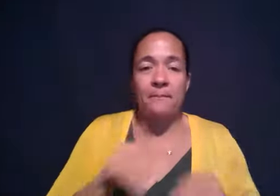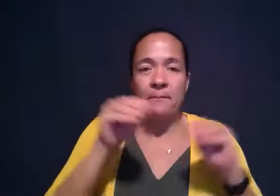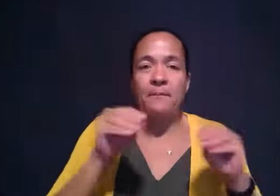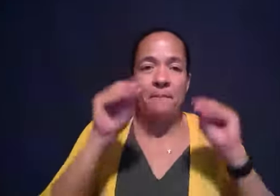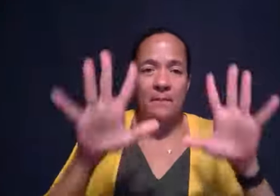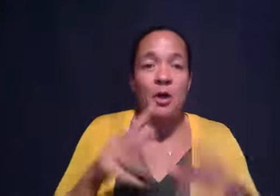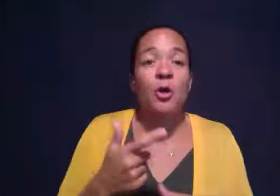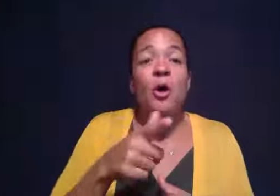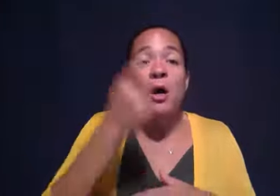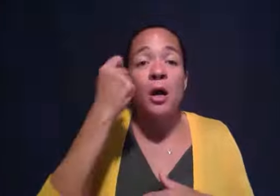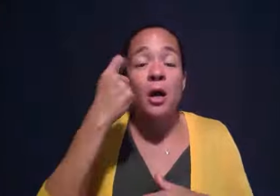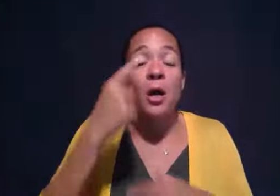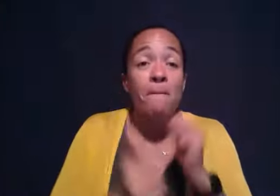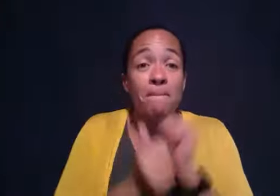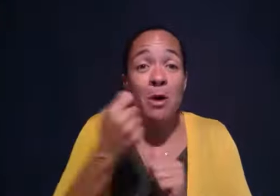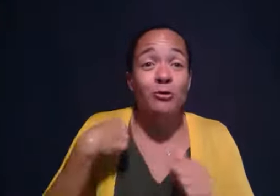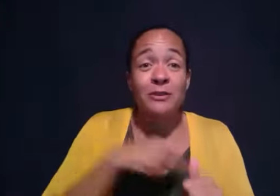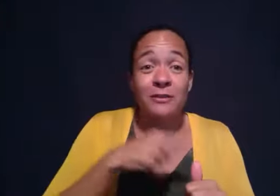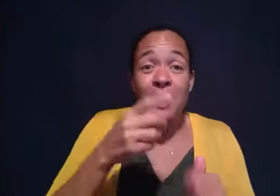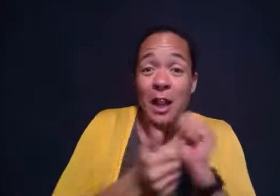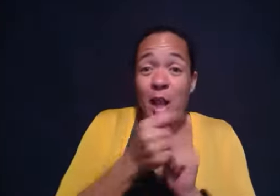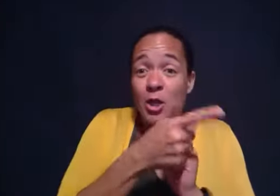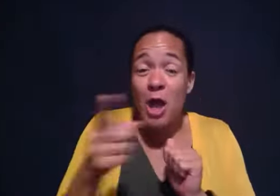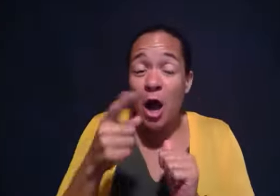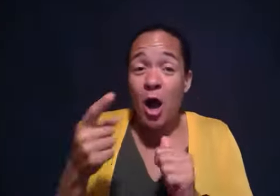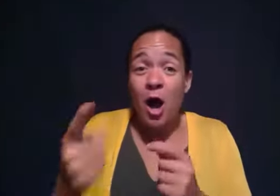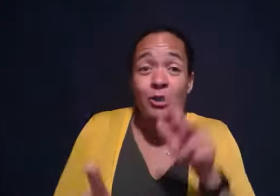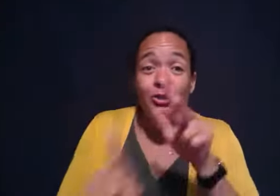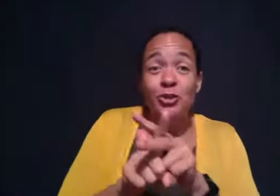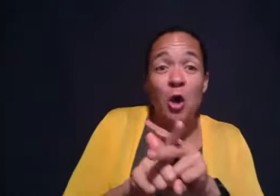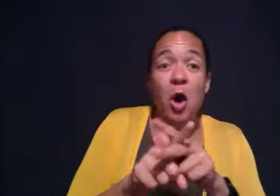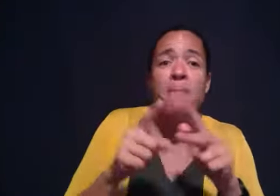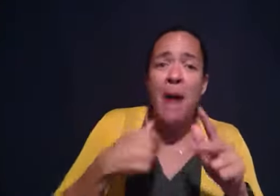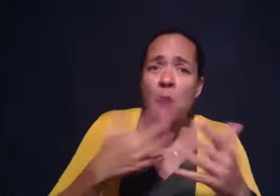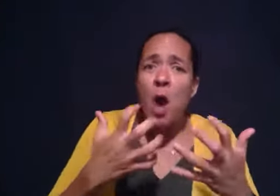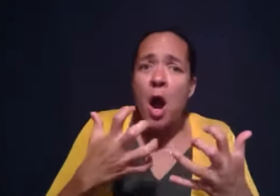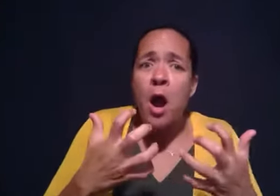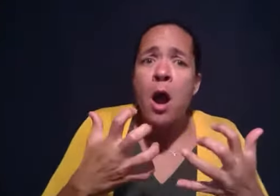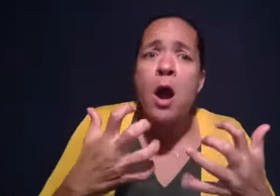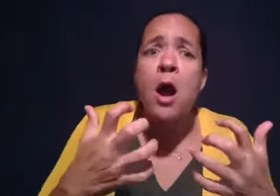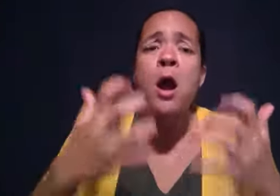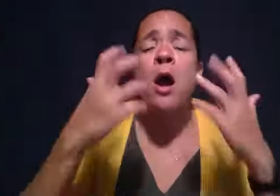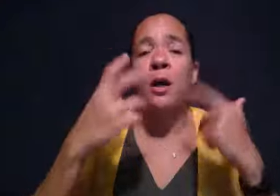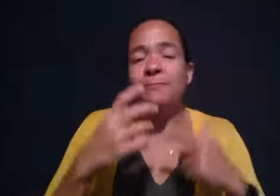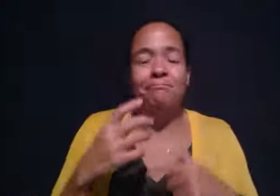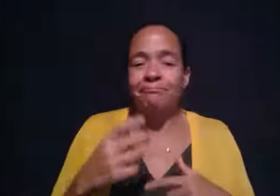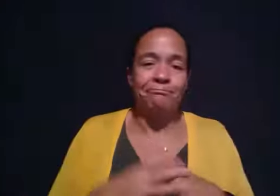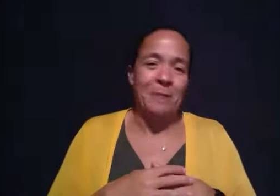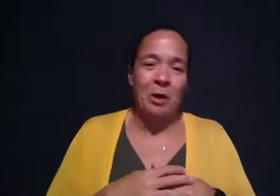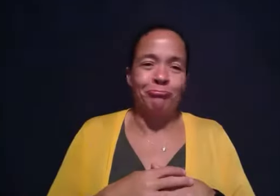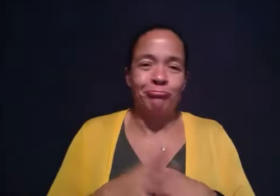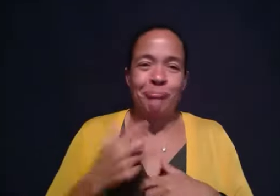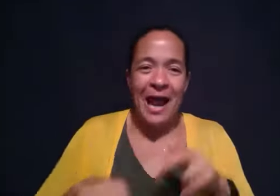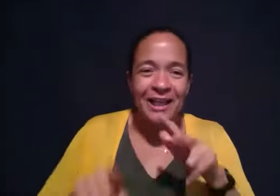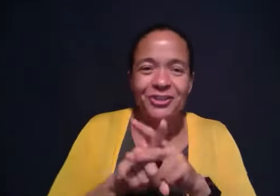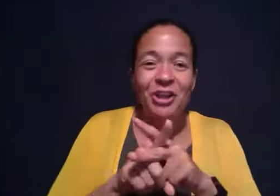Anonymous with clean motives. I didn't even come in convinced I was an alcoholic. I just